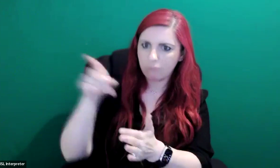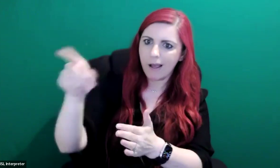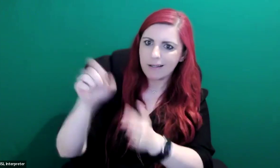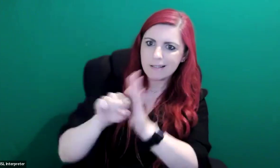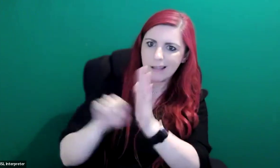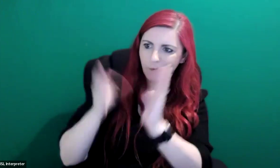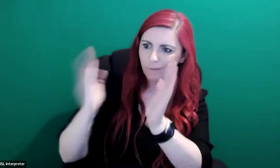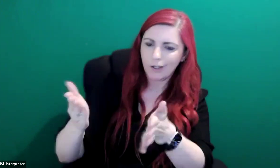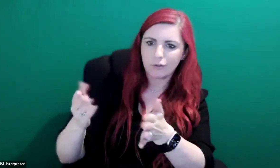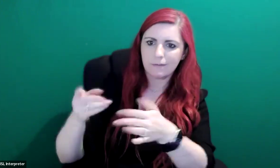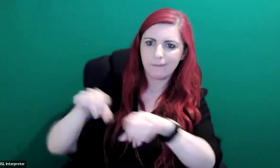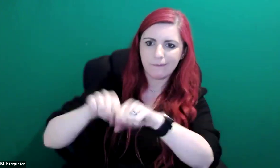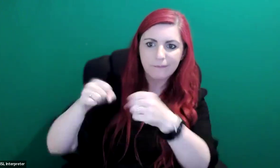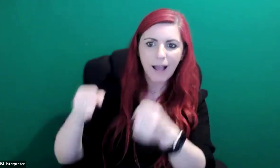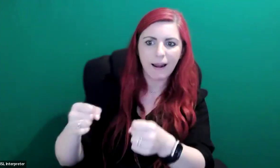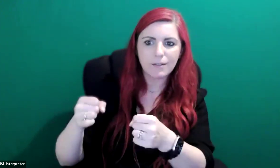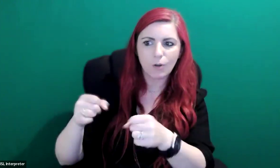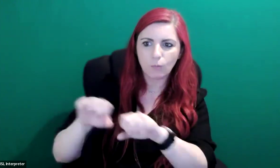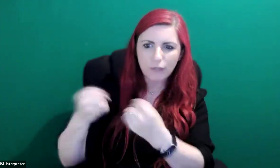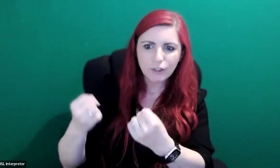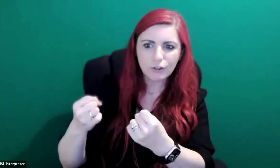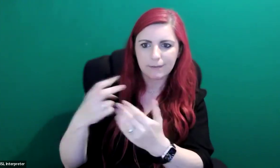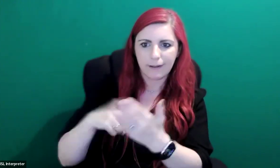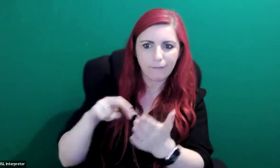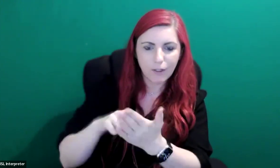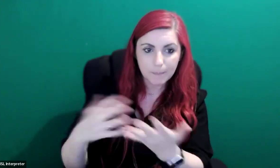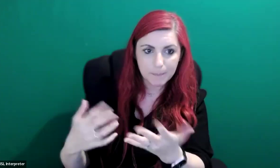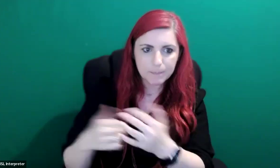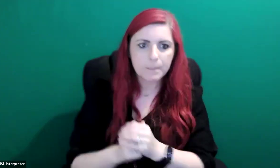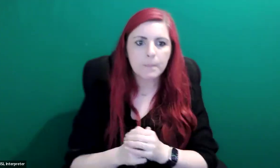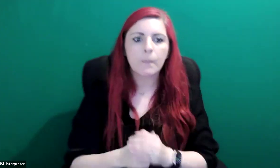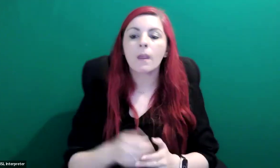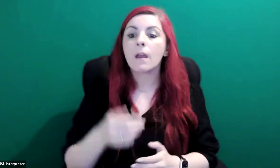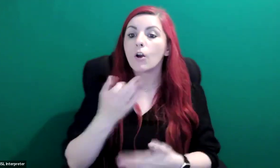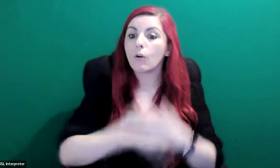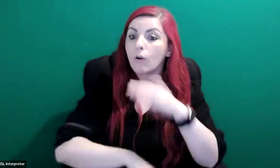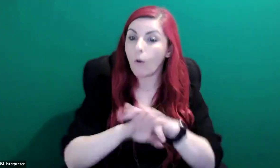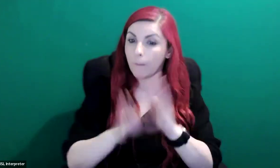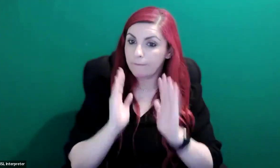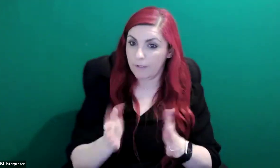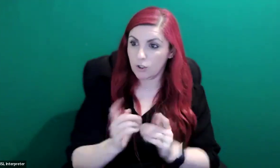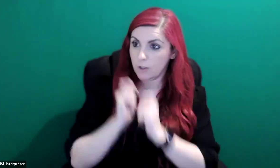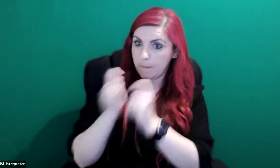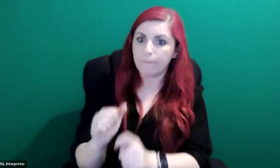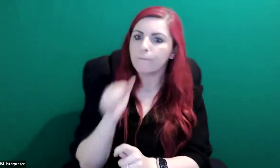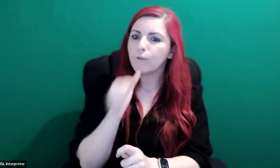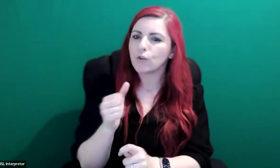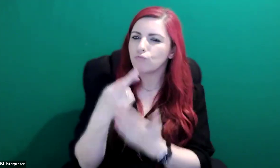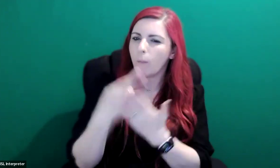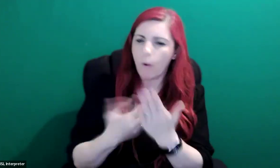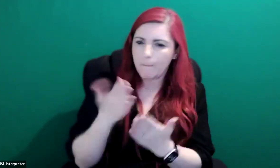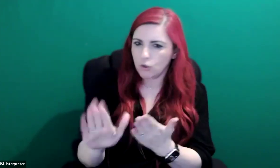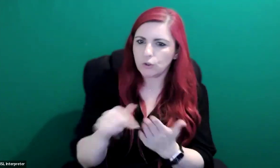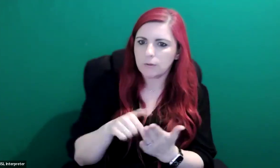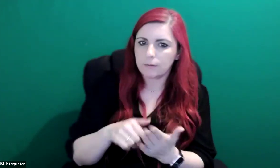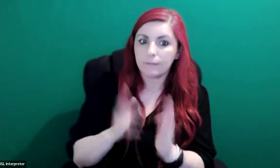The government submitted its first report on its progress under the convention, which it's required to do. It